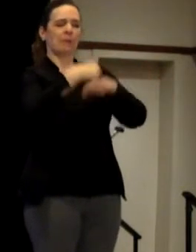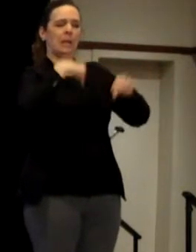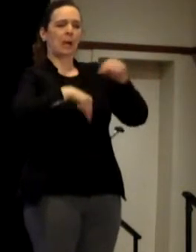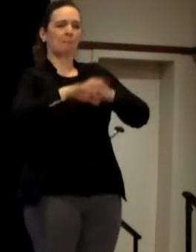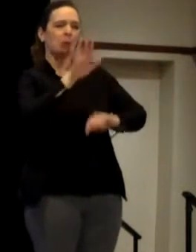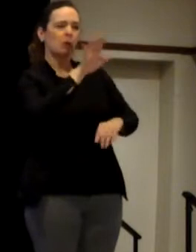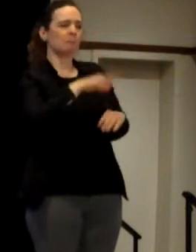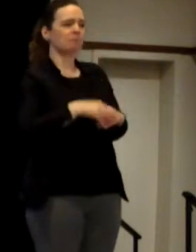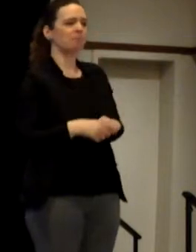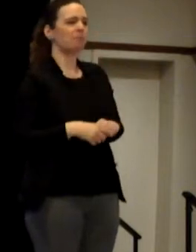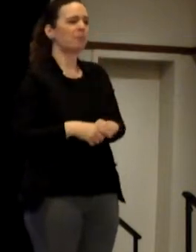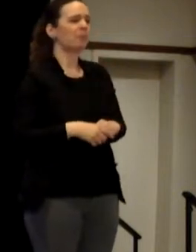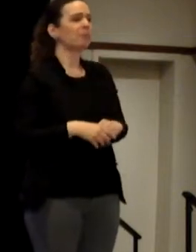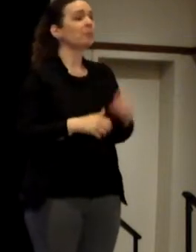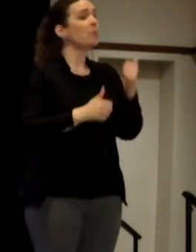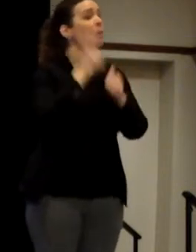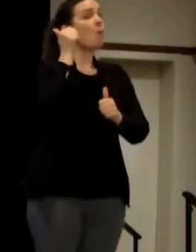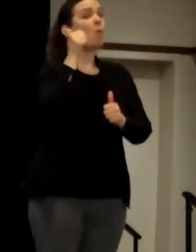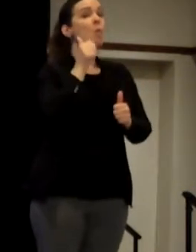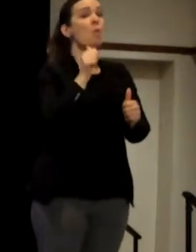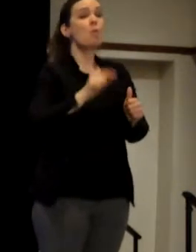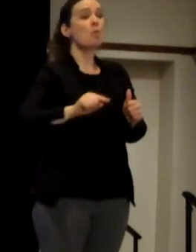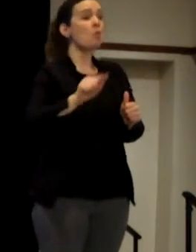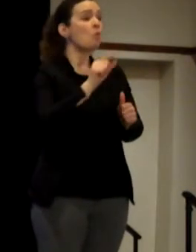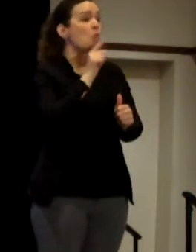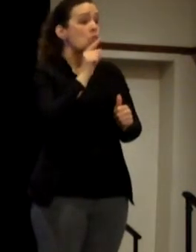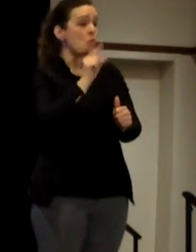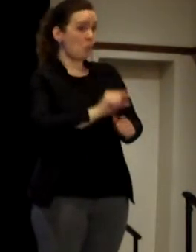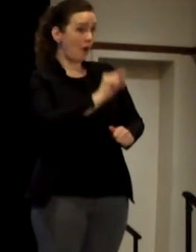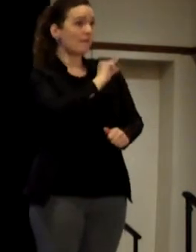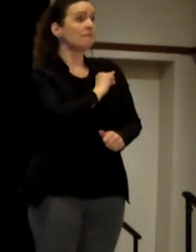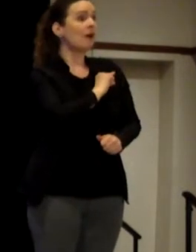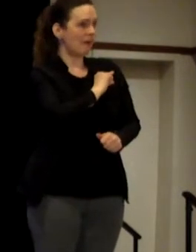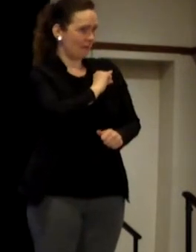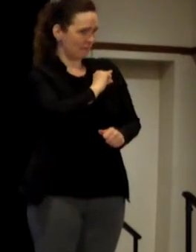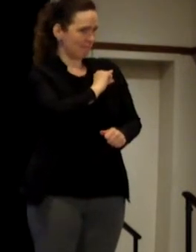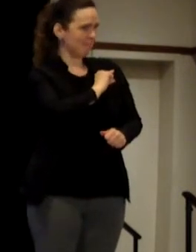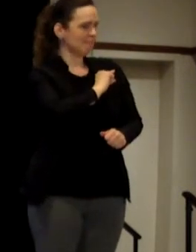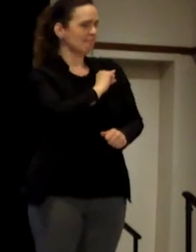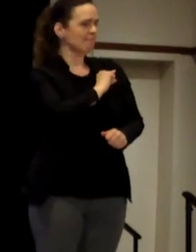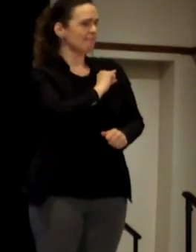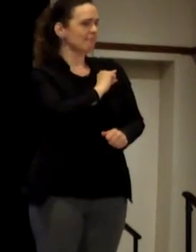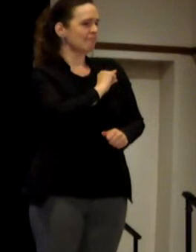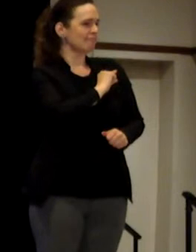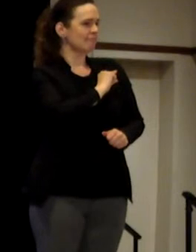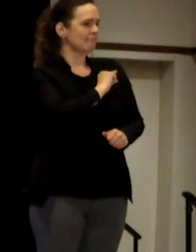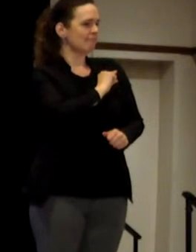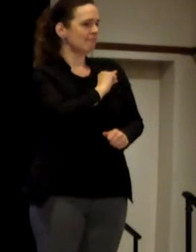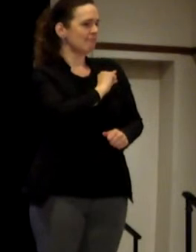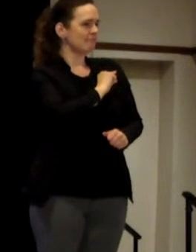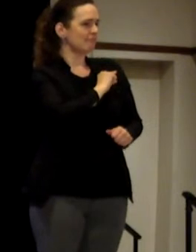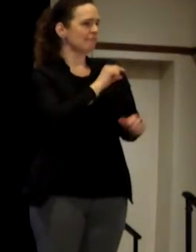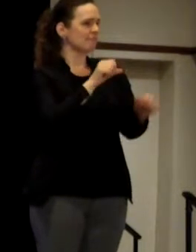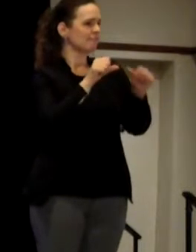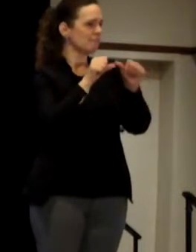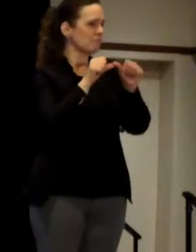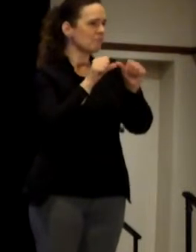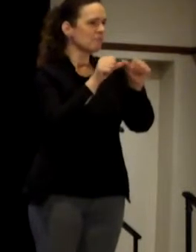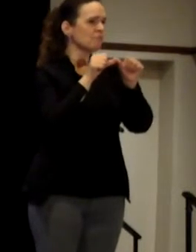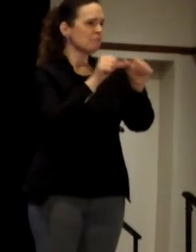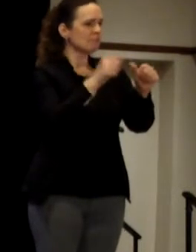most people, probably qualify under the BMI, which is what Dr. Gupta, the body